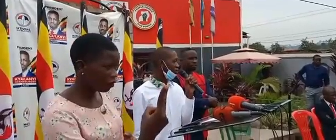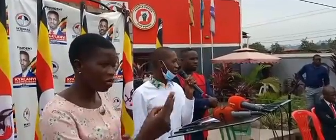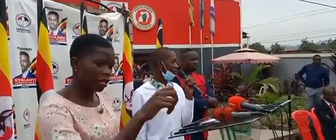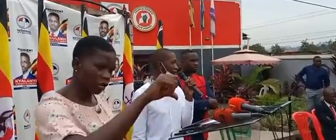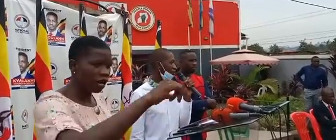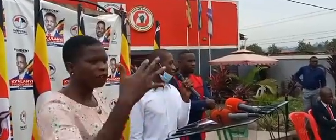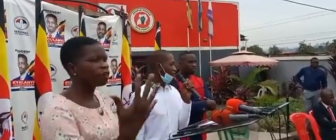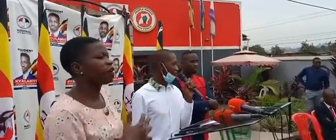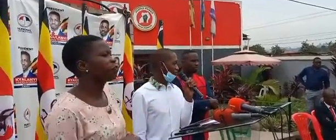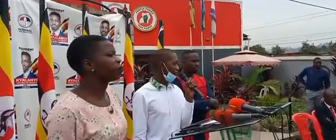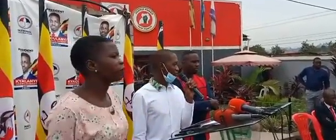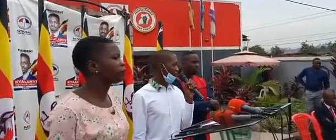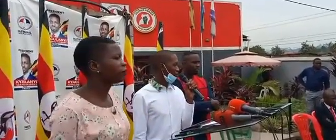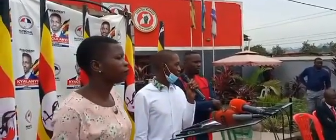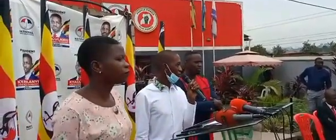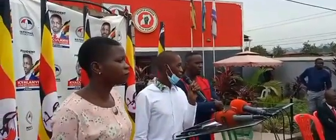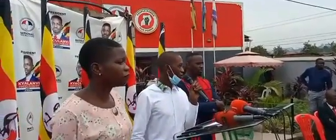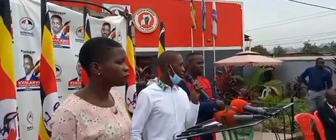32 95